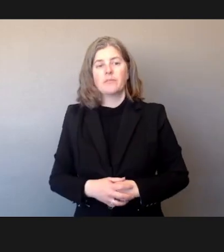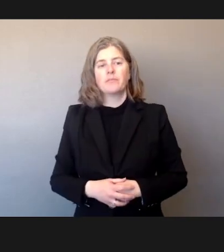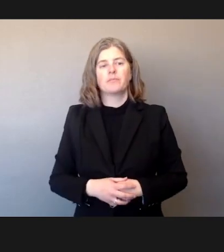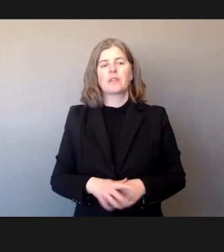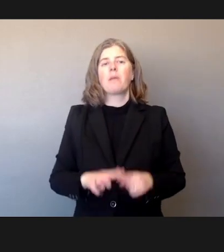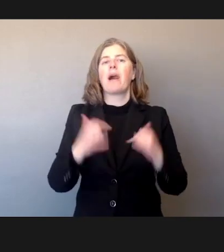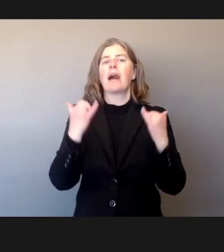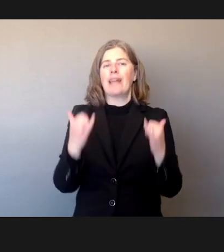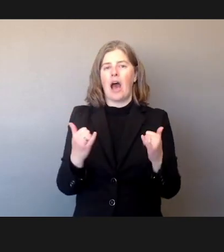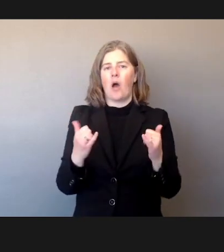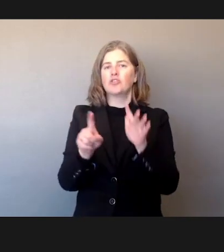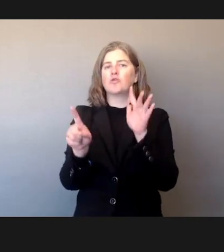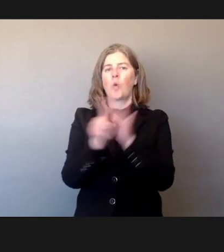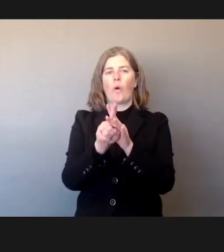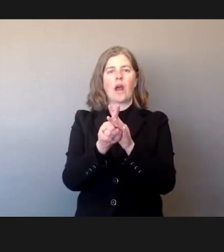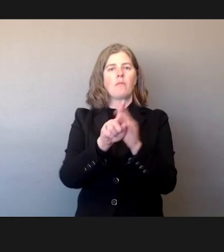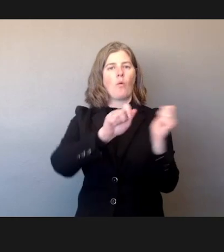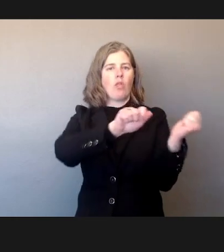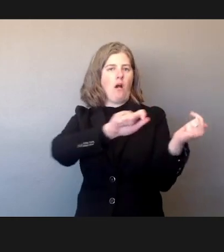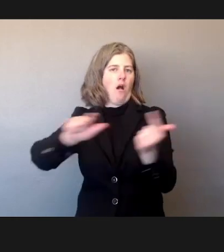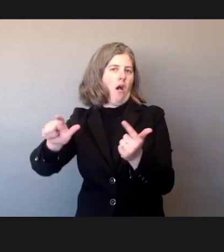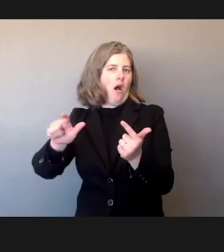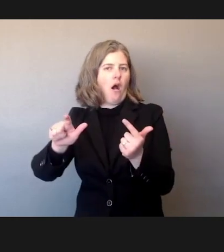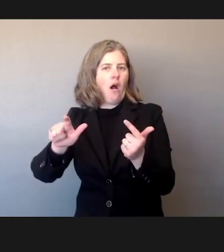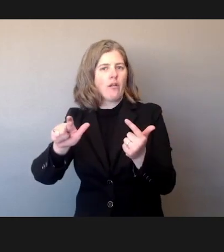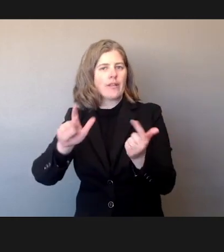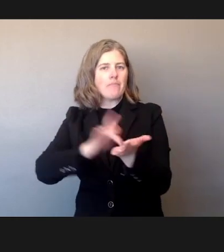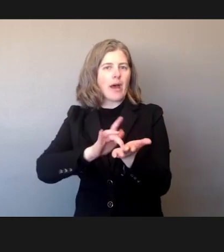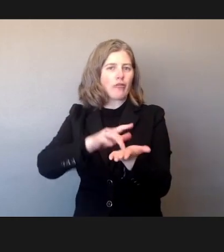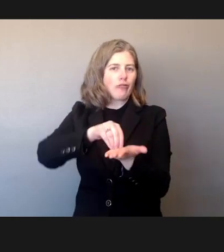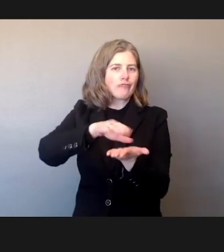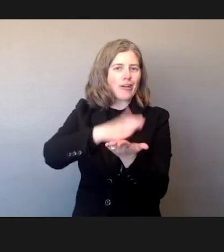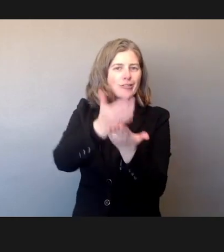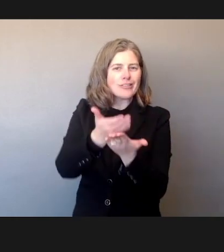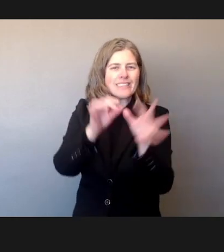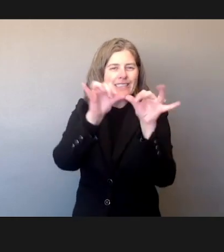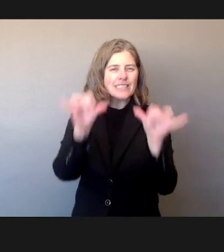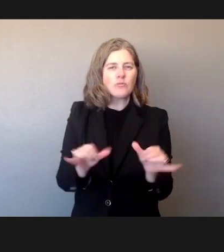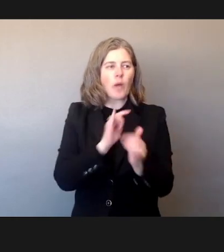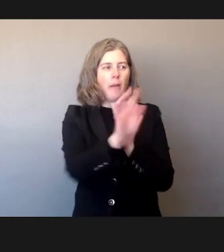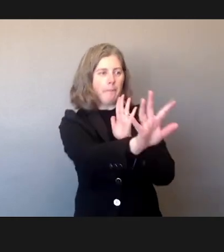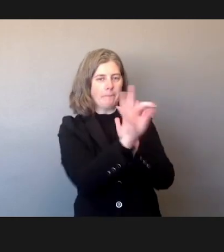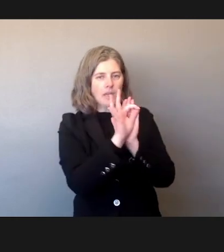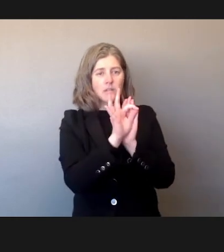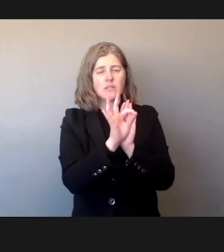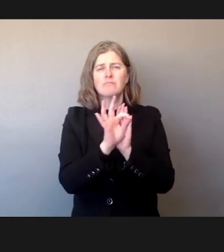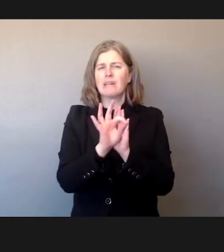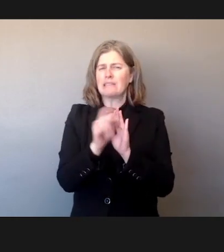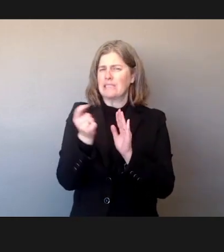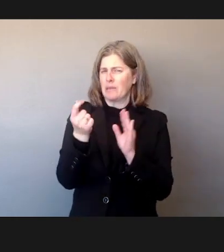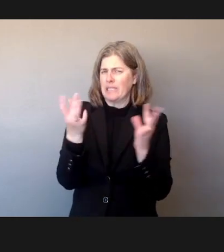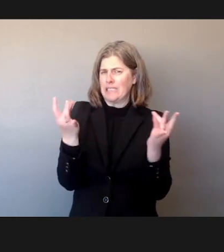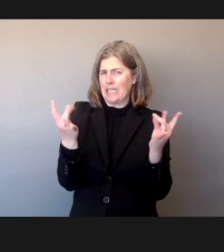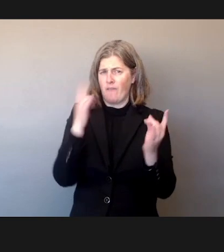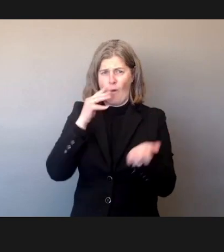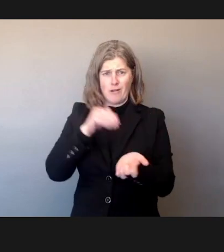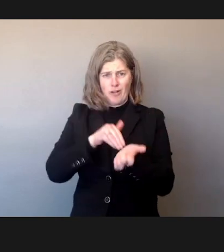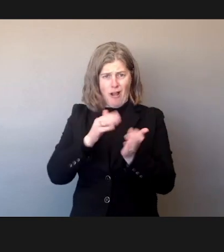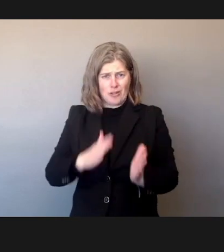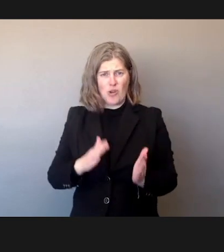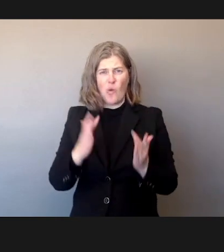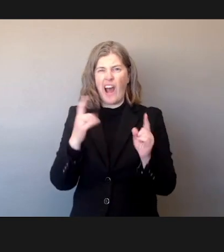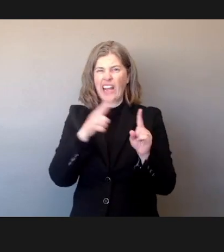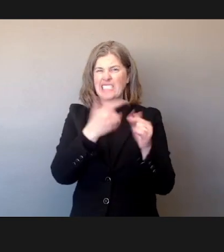now it's appearing in pretty much all the larger medical records in the state where it can be selected. It is tricky for doctors because it's still